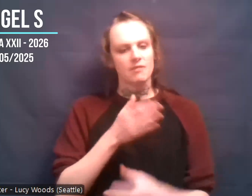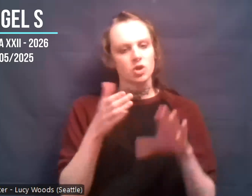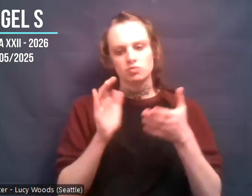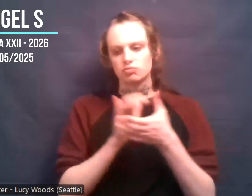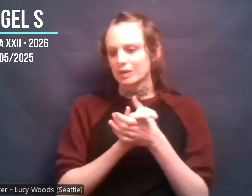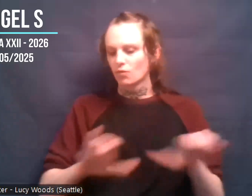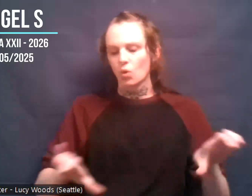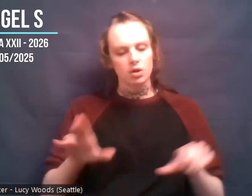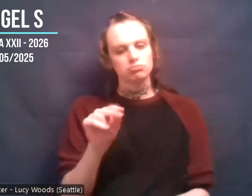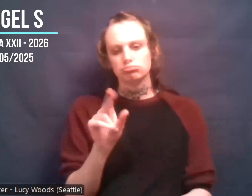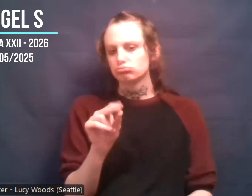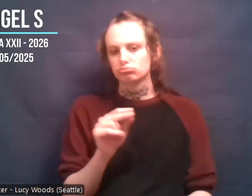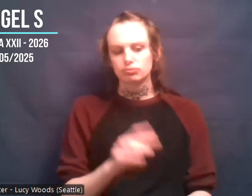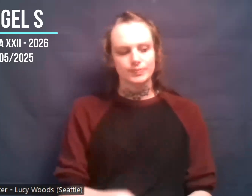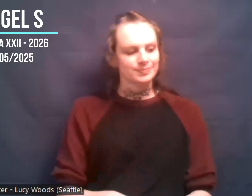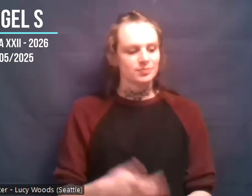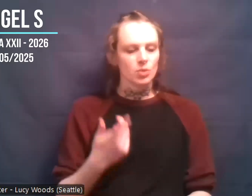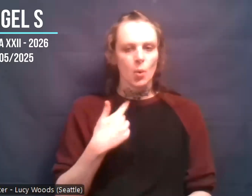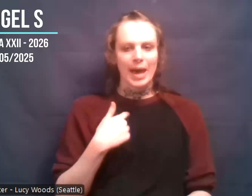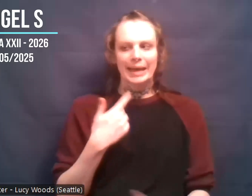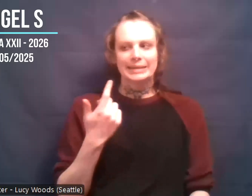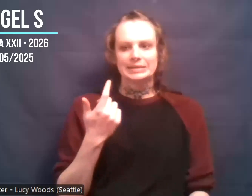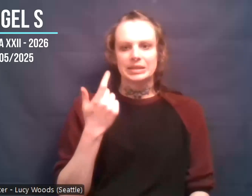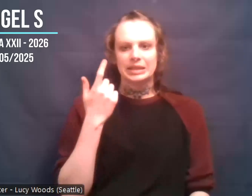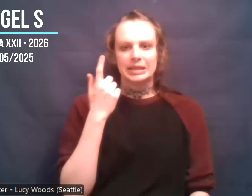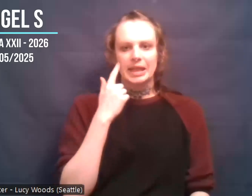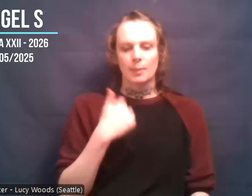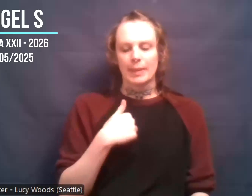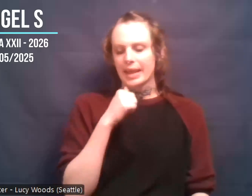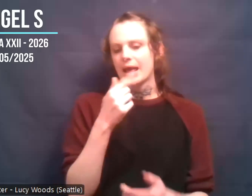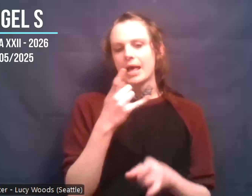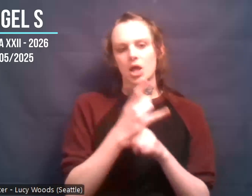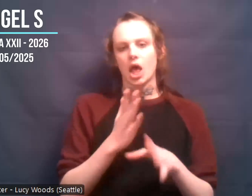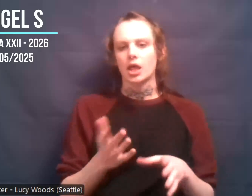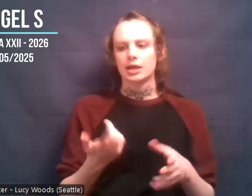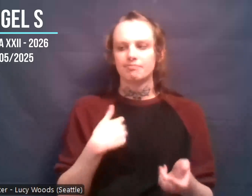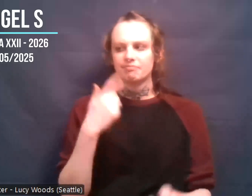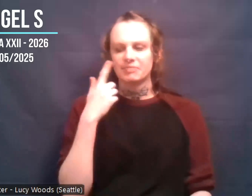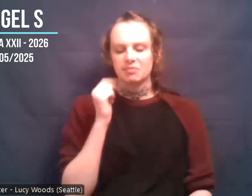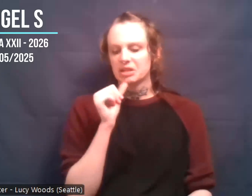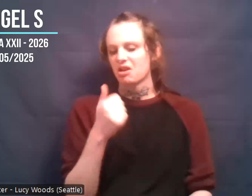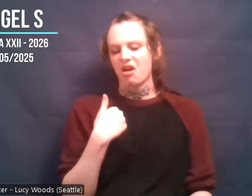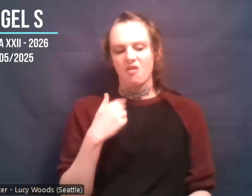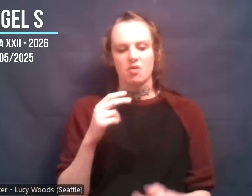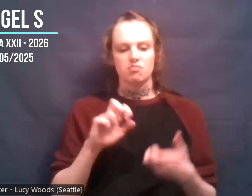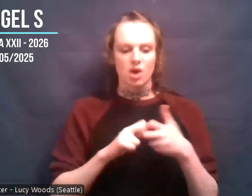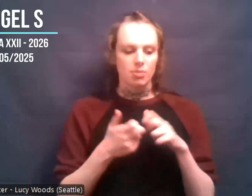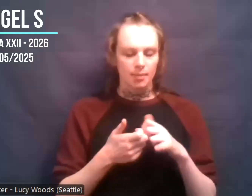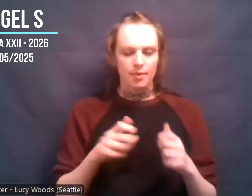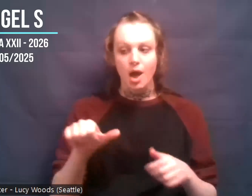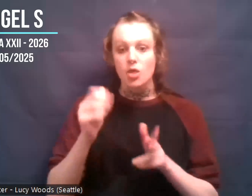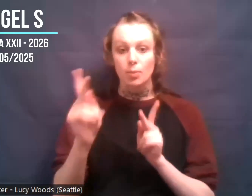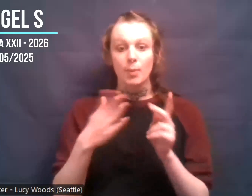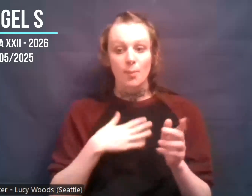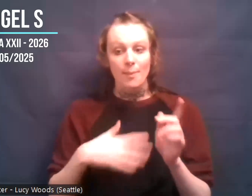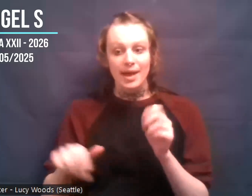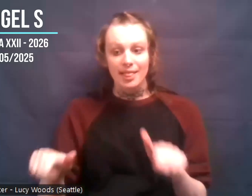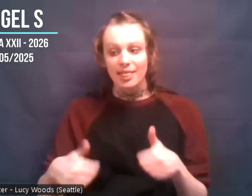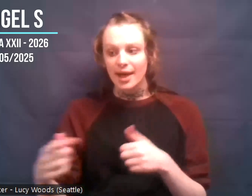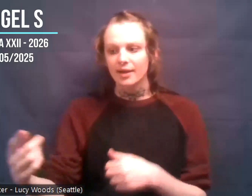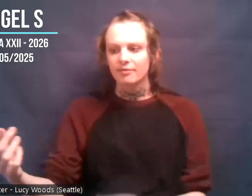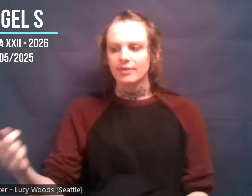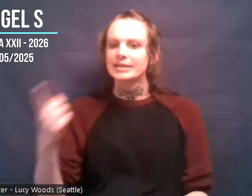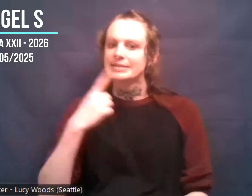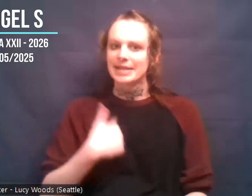so I couldn't see that I was an alcoholic. I didn't think I had a problem. Although many people in my life were telling me that I did and that I did have a problem,